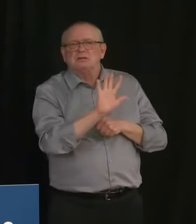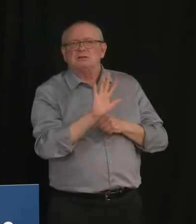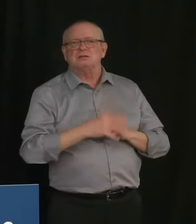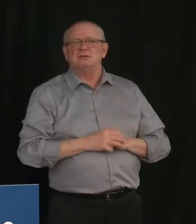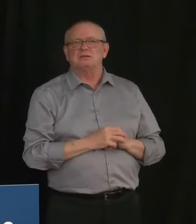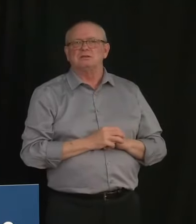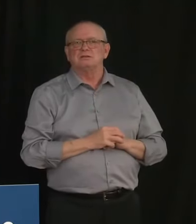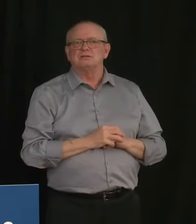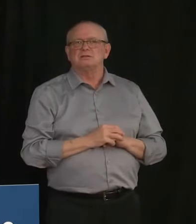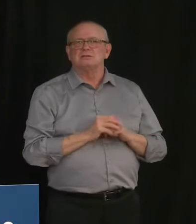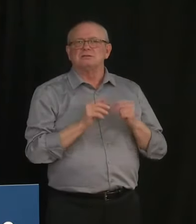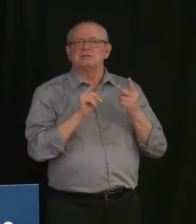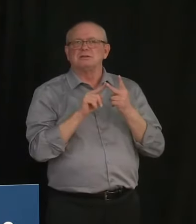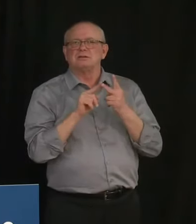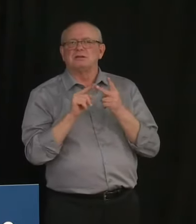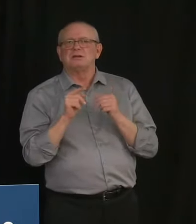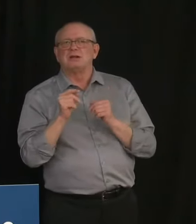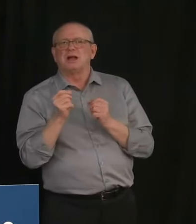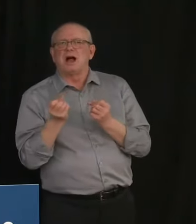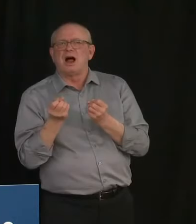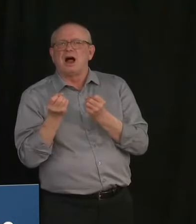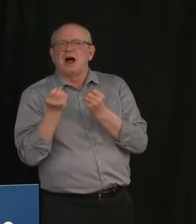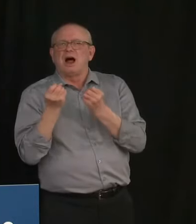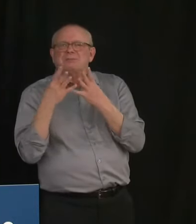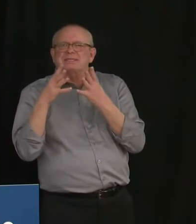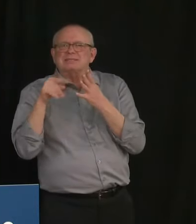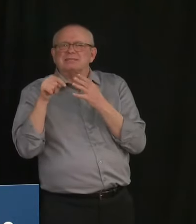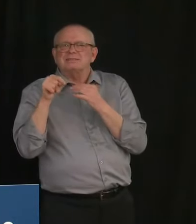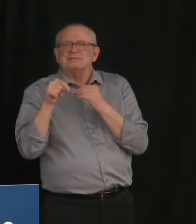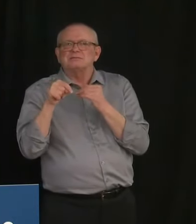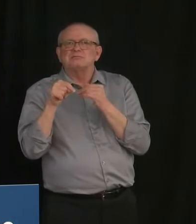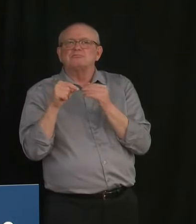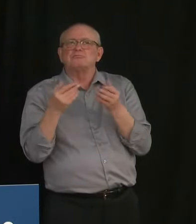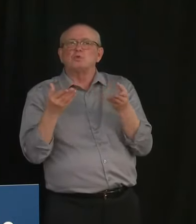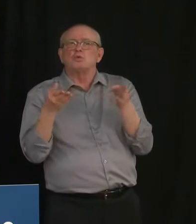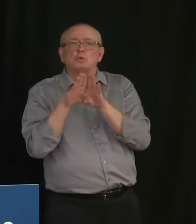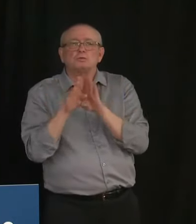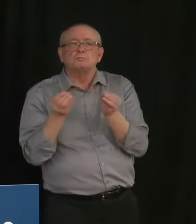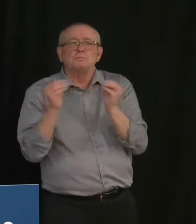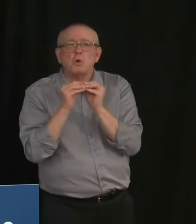further restrictions are introduced or the planned February 8th loosening is canceled?